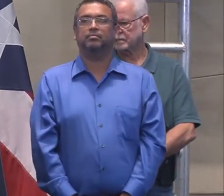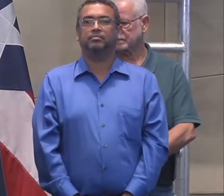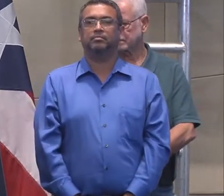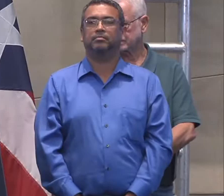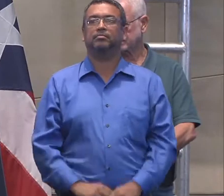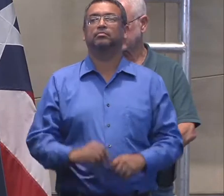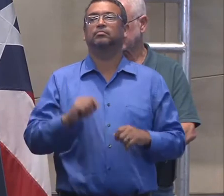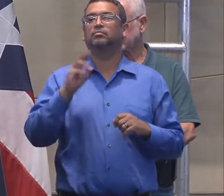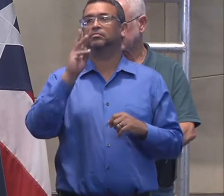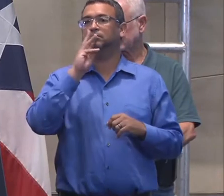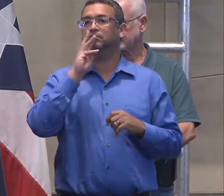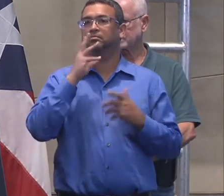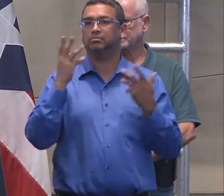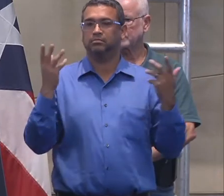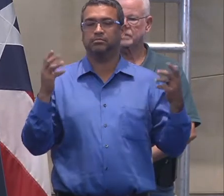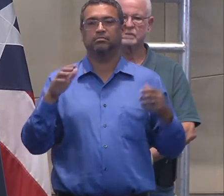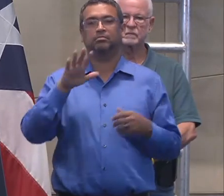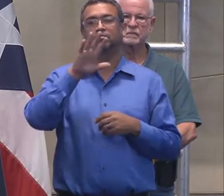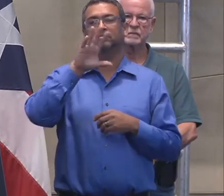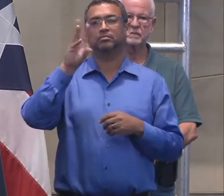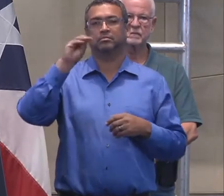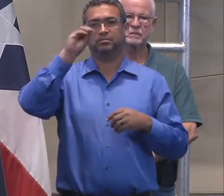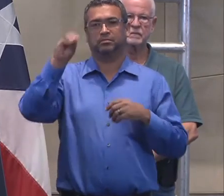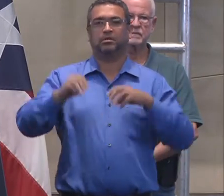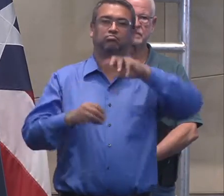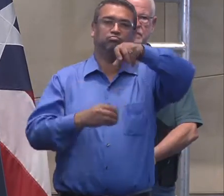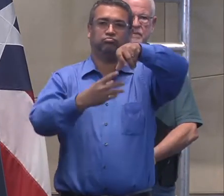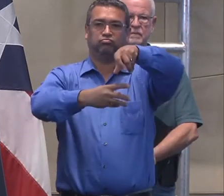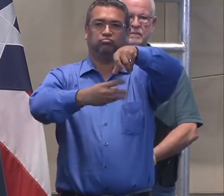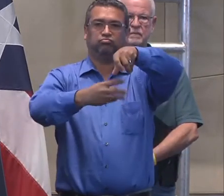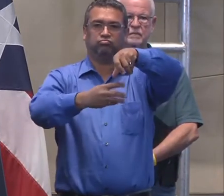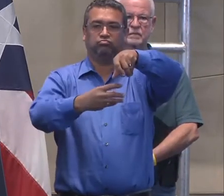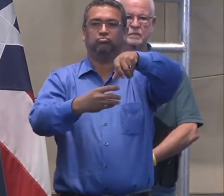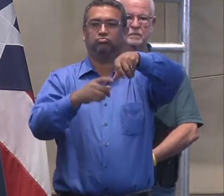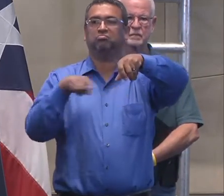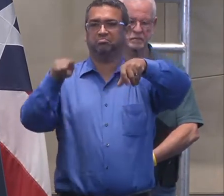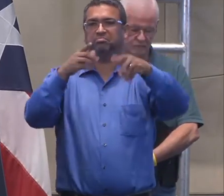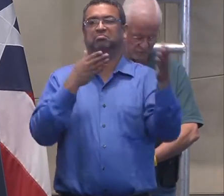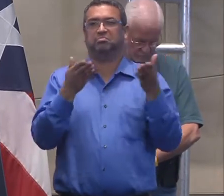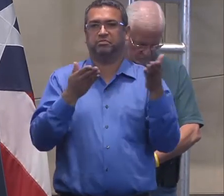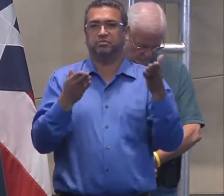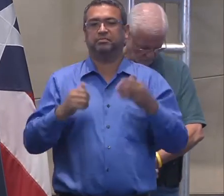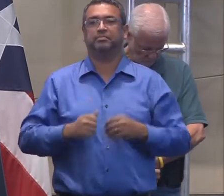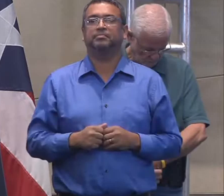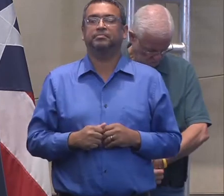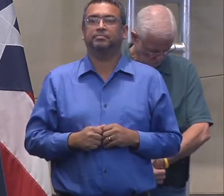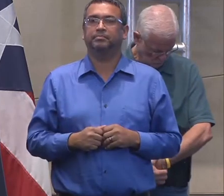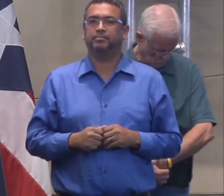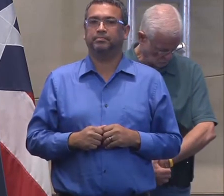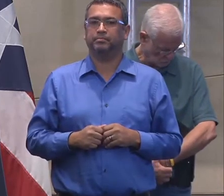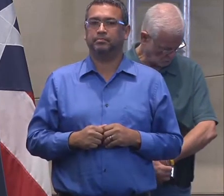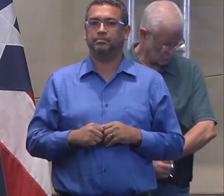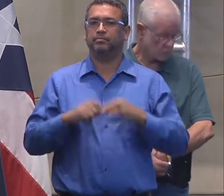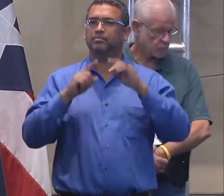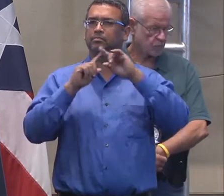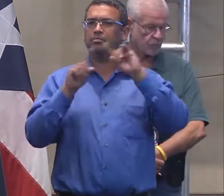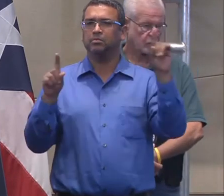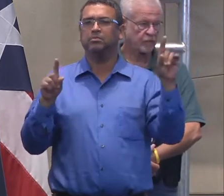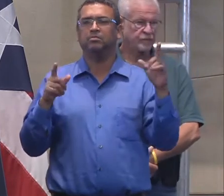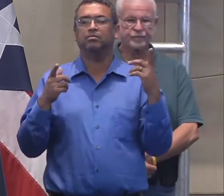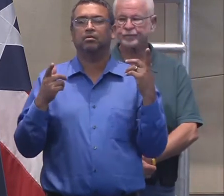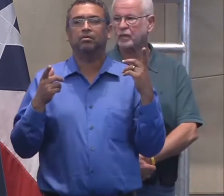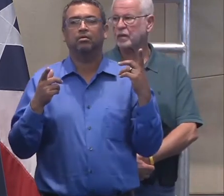56 percent, over 700,000 clients with service. But most notably,